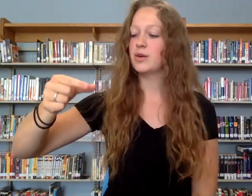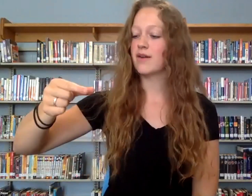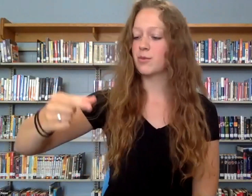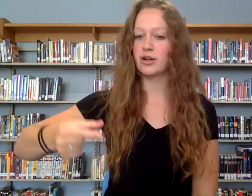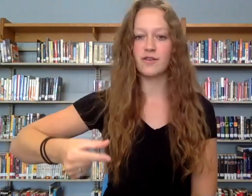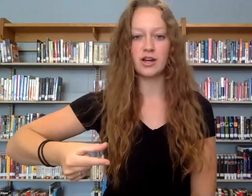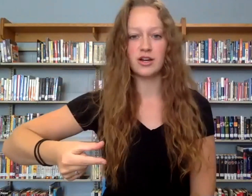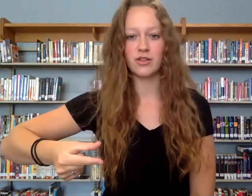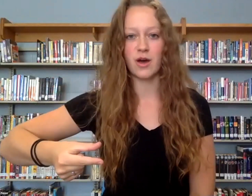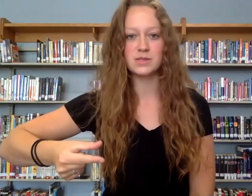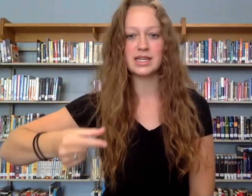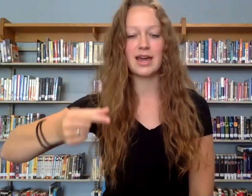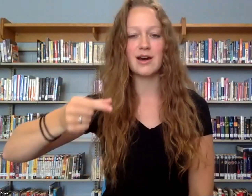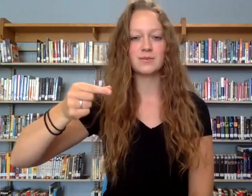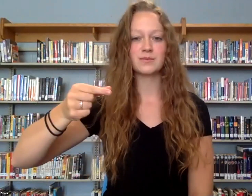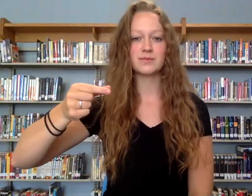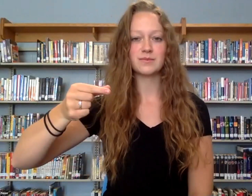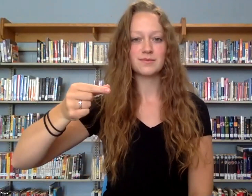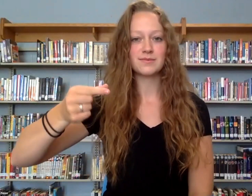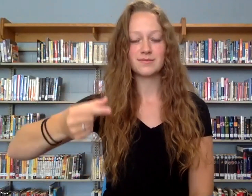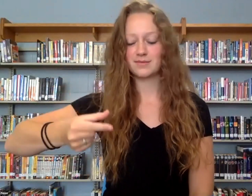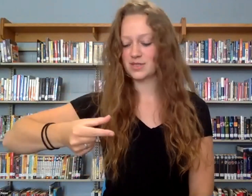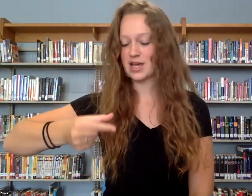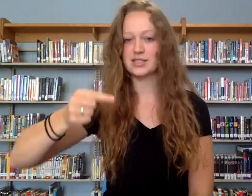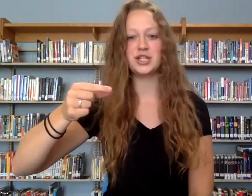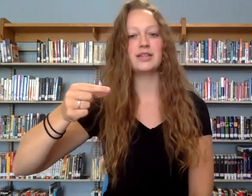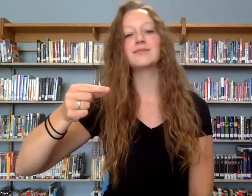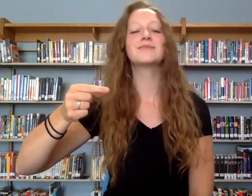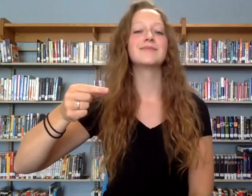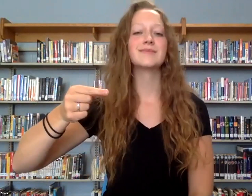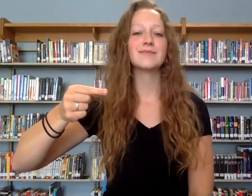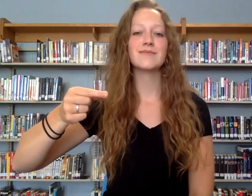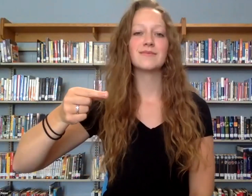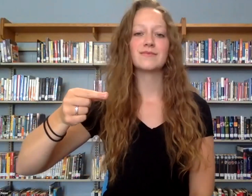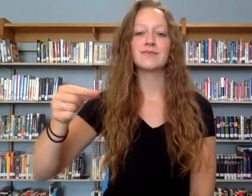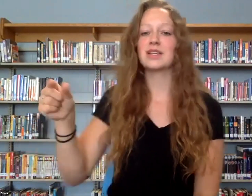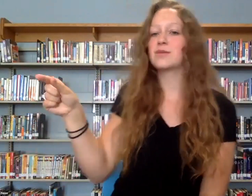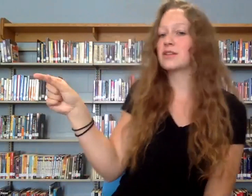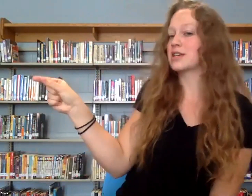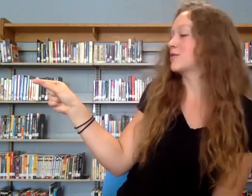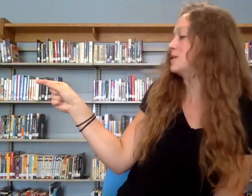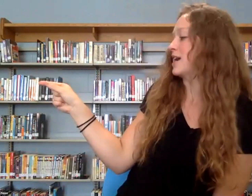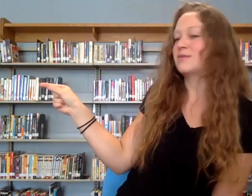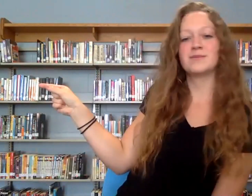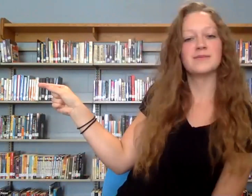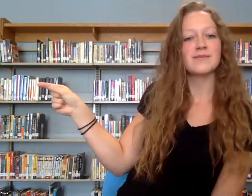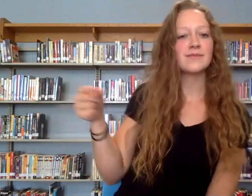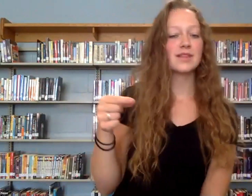have your pointer finger and your thumb sticking out. So that's G. That's what it looks like from the side. And